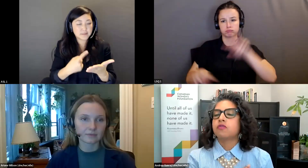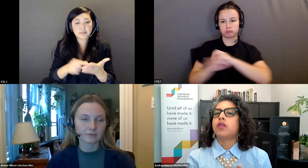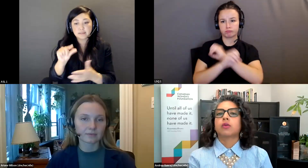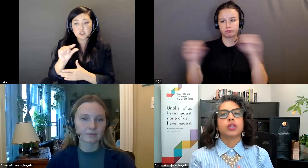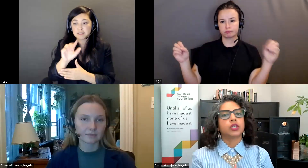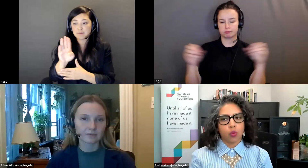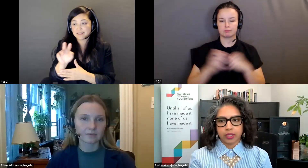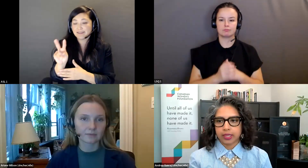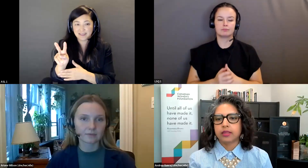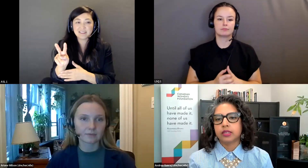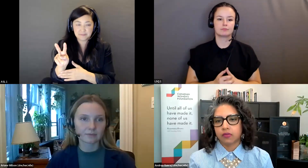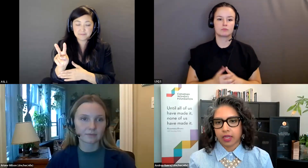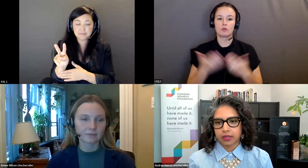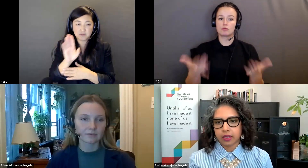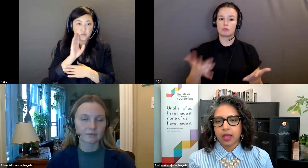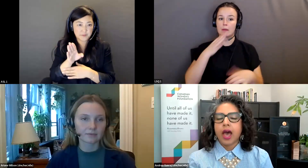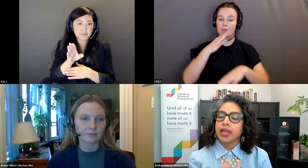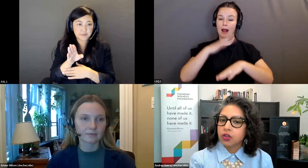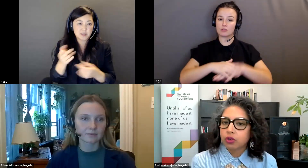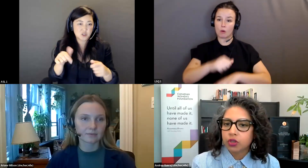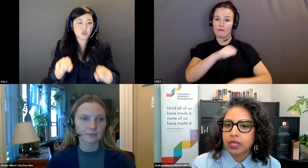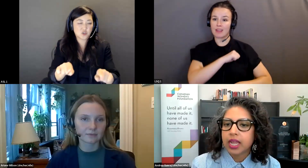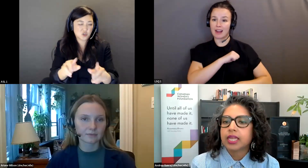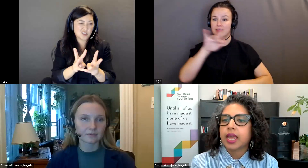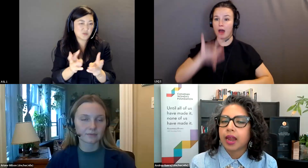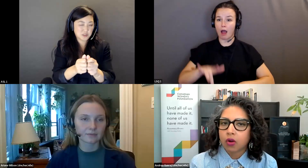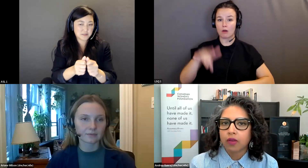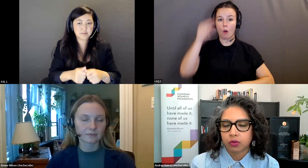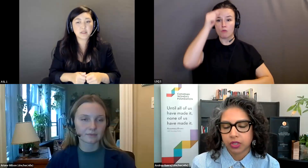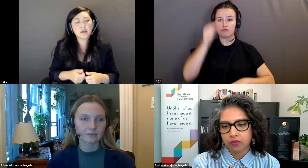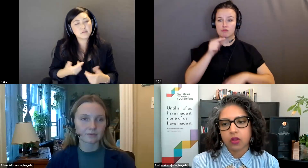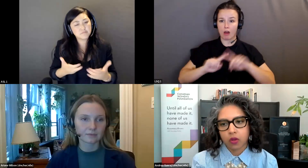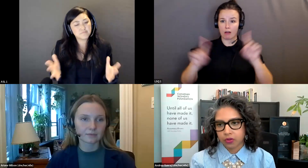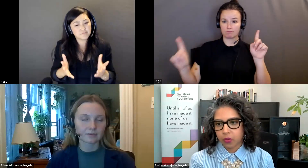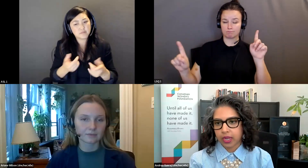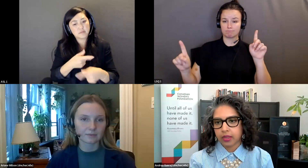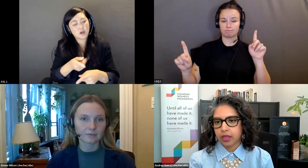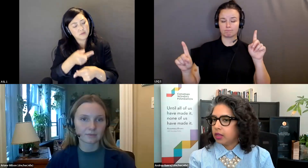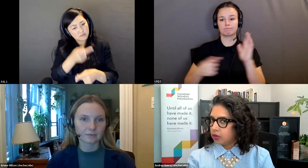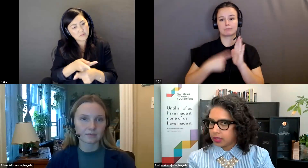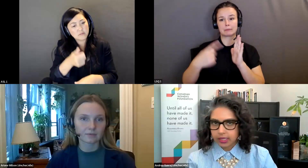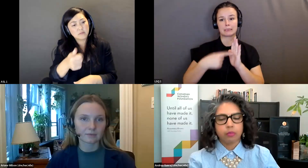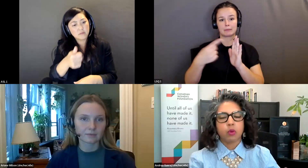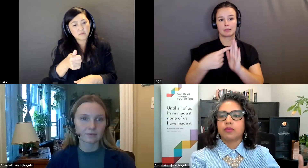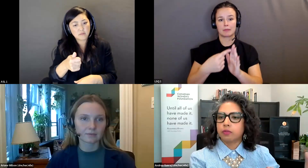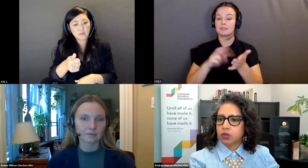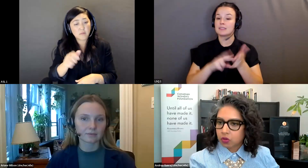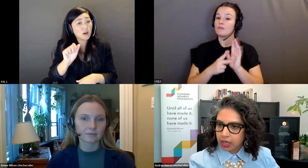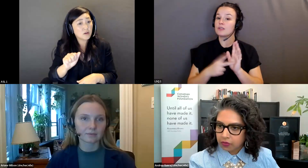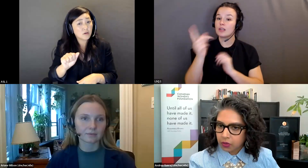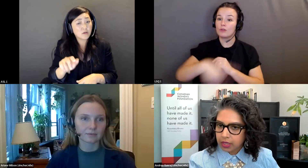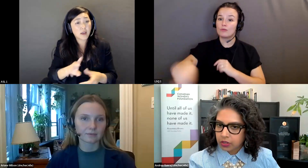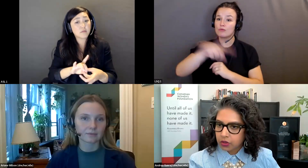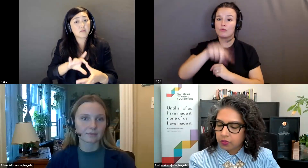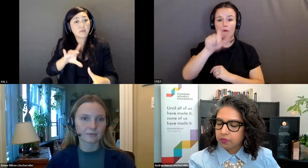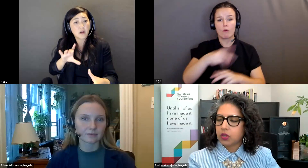violence at various points in this event. I encourage you to take care of yourself along the way. You can step away from the